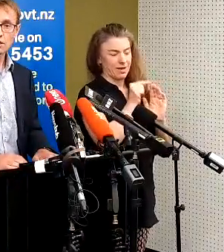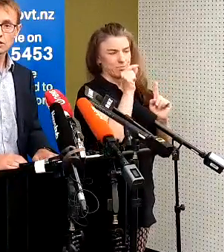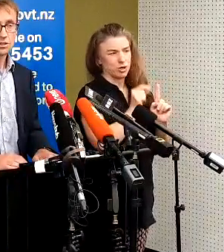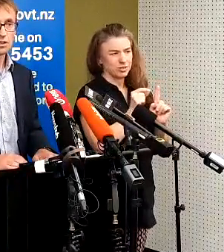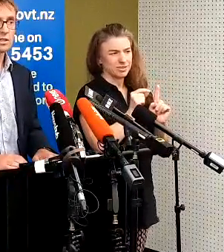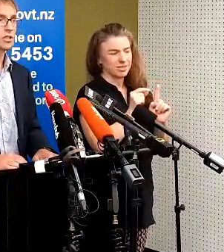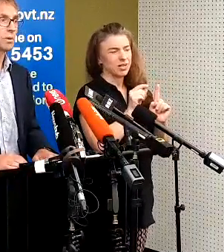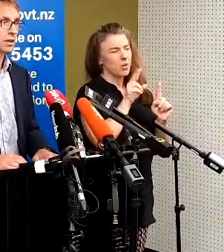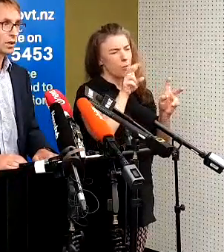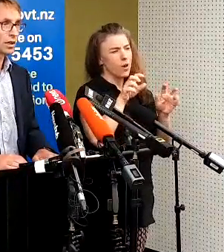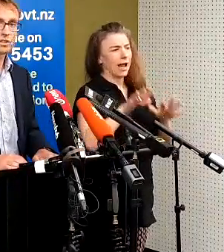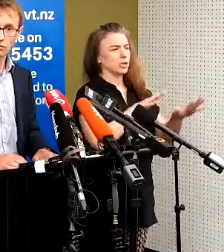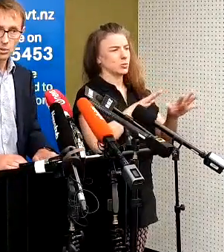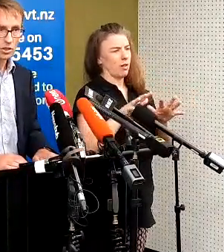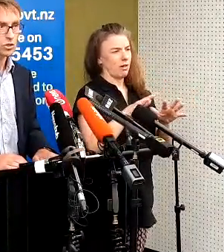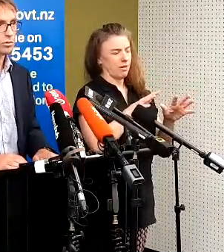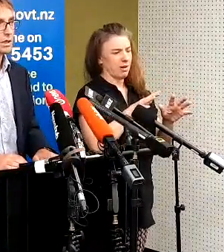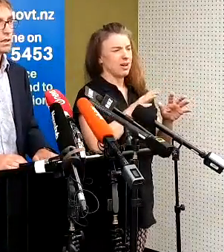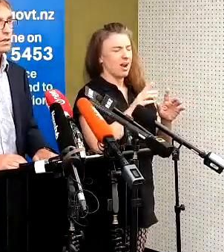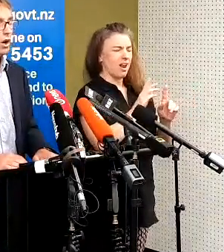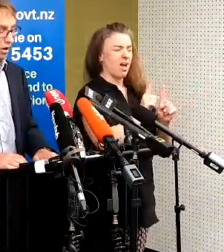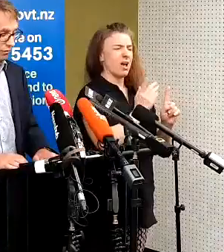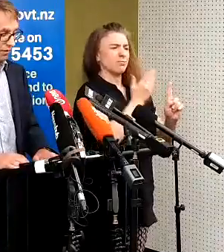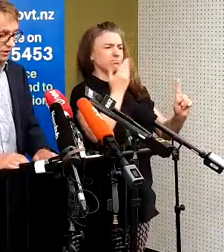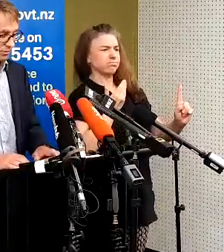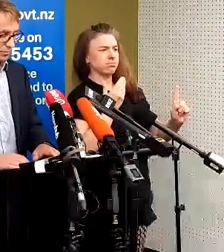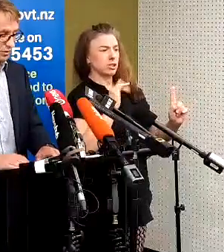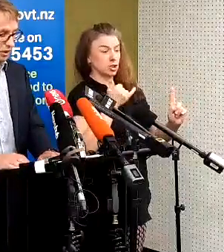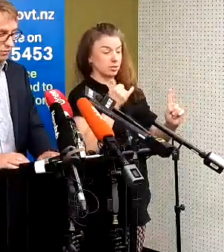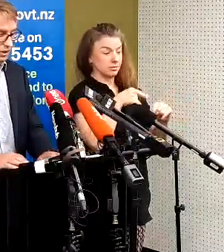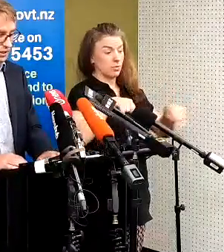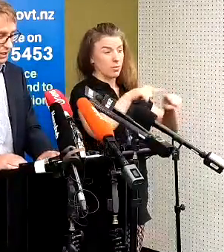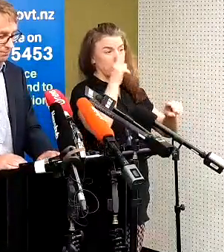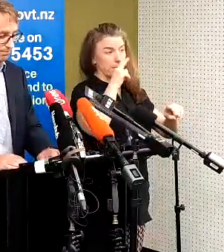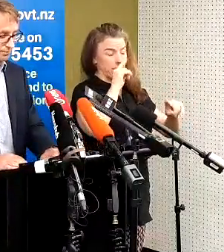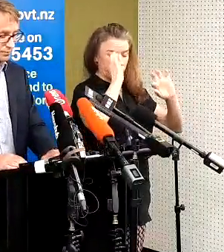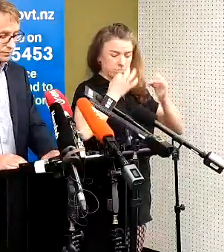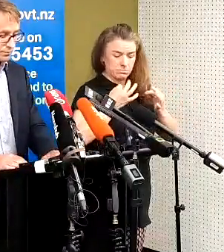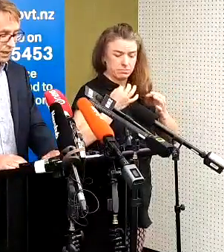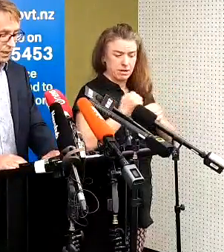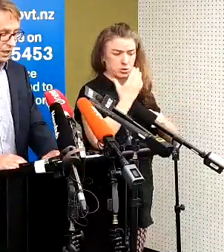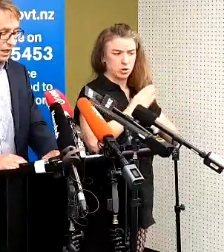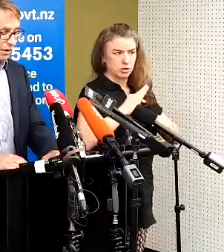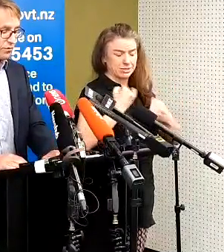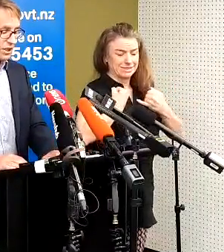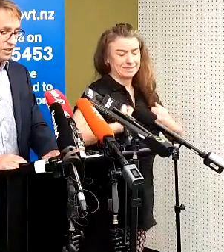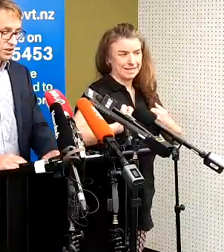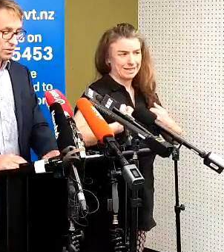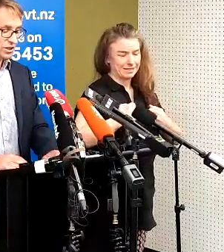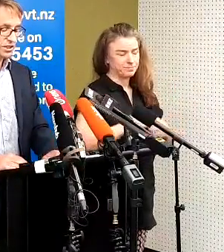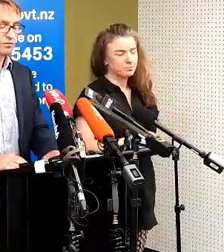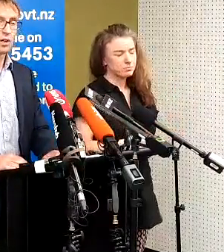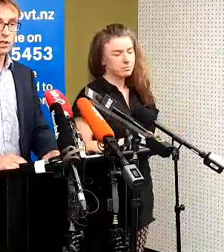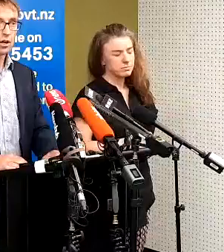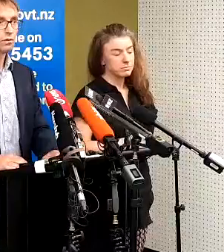The advice is that they just be aware, as everybody should be, of the symptoms of COVID-19. Our advice is